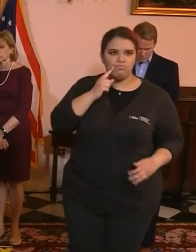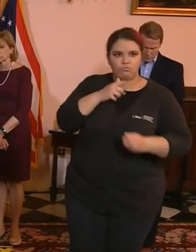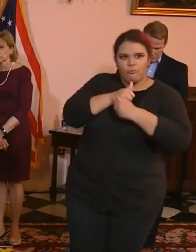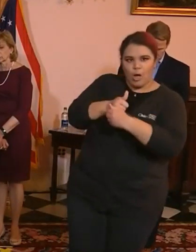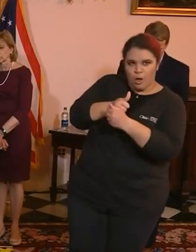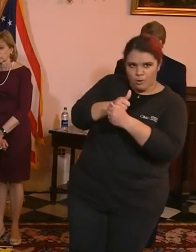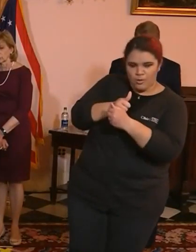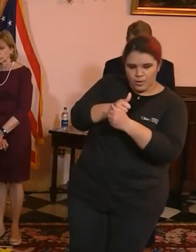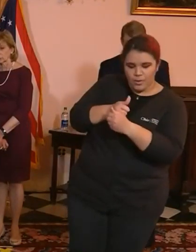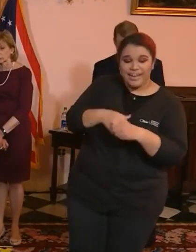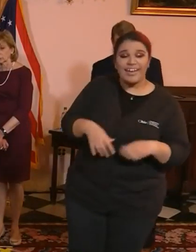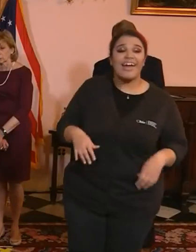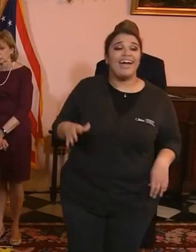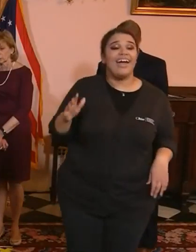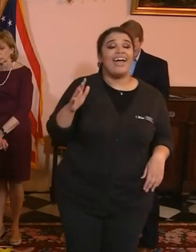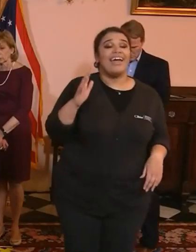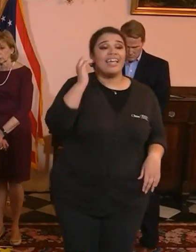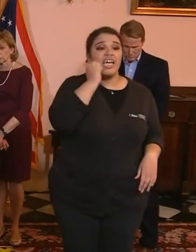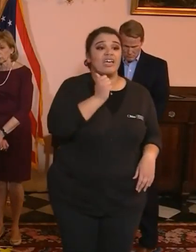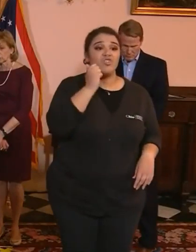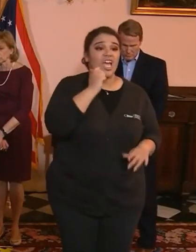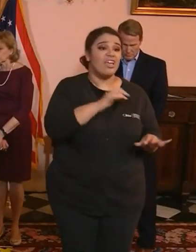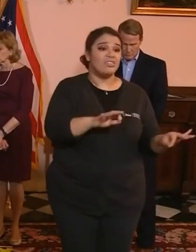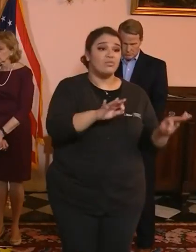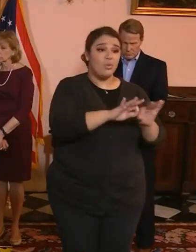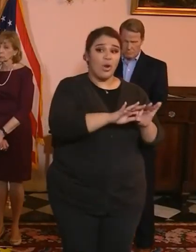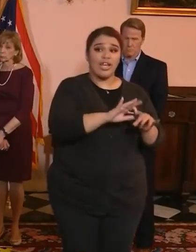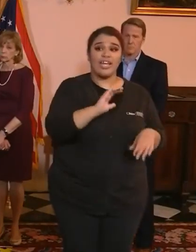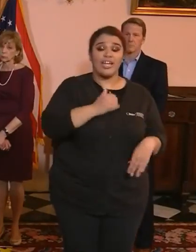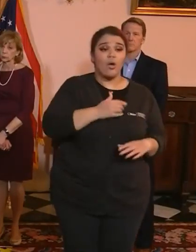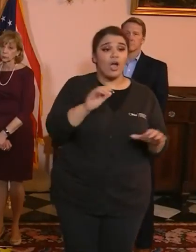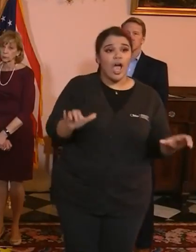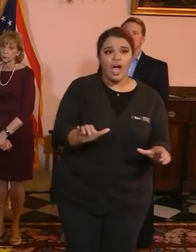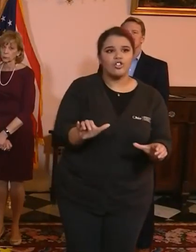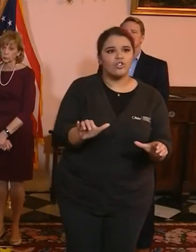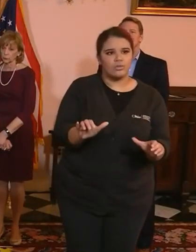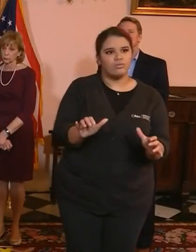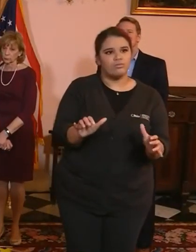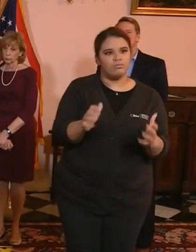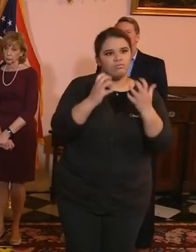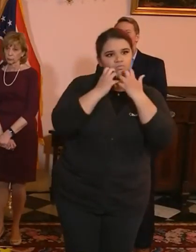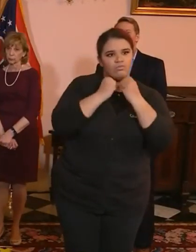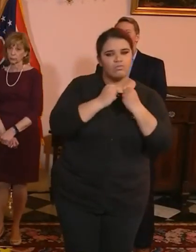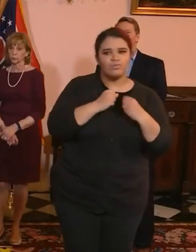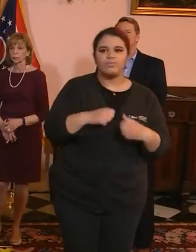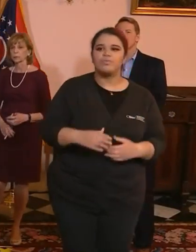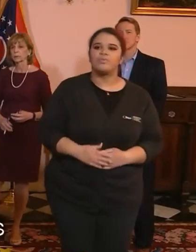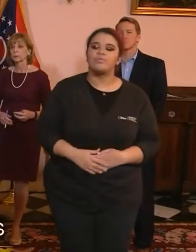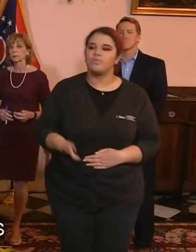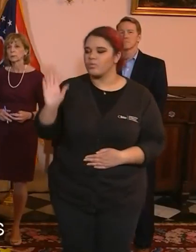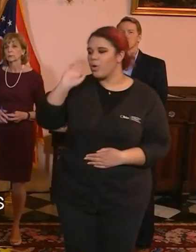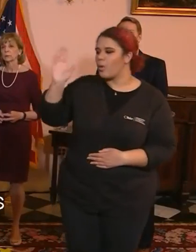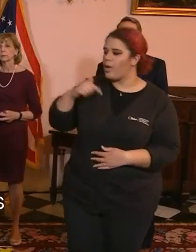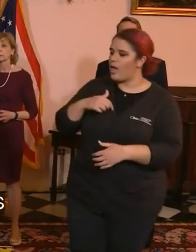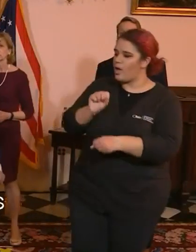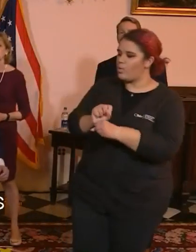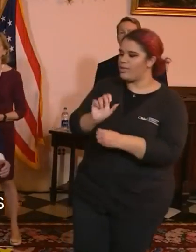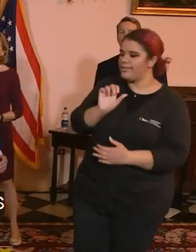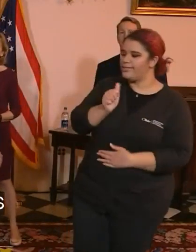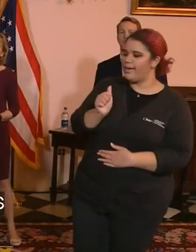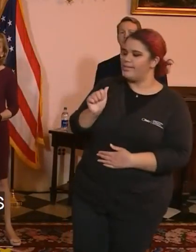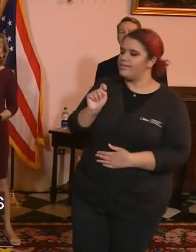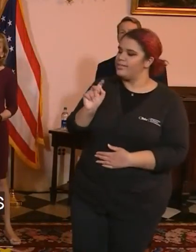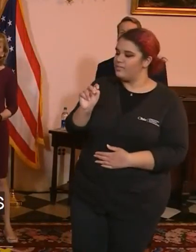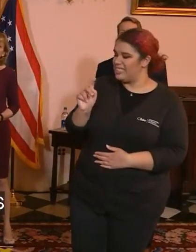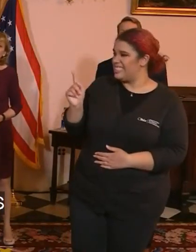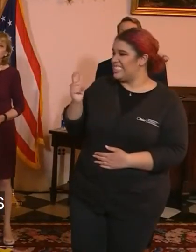every one of us does will make a difference. Governor Kevin Landers, WBNS 10 TV, you've just highly recommended